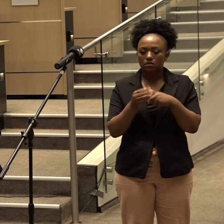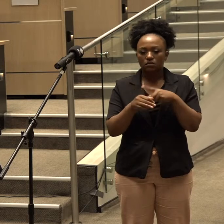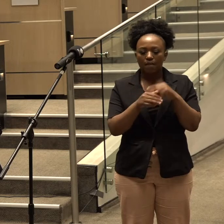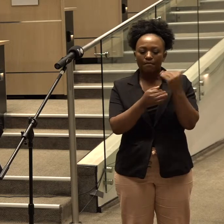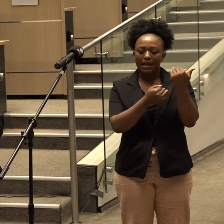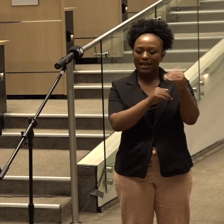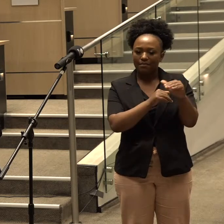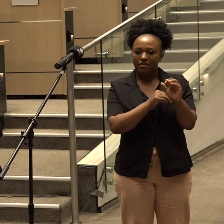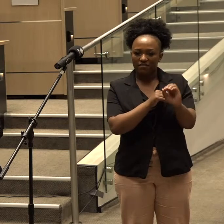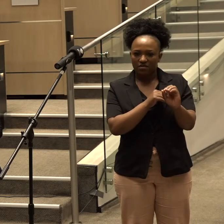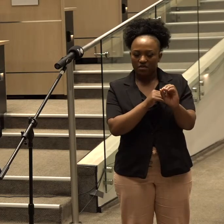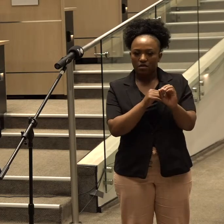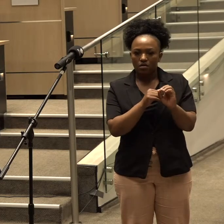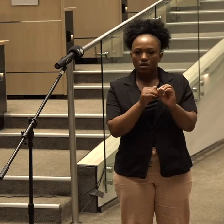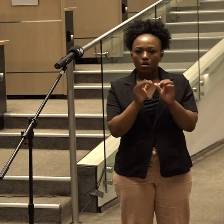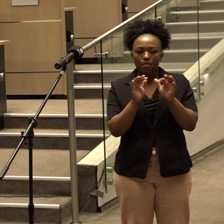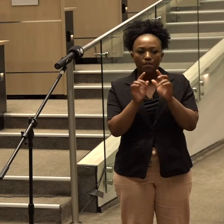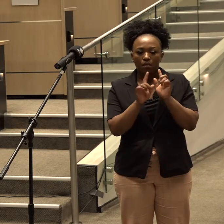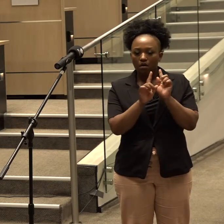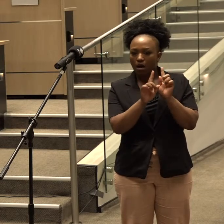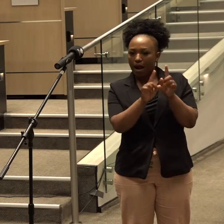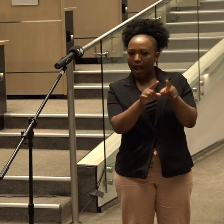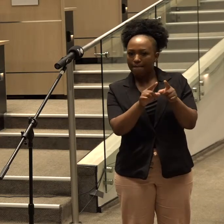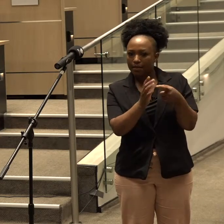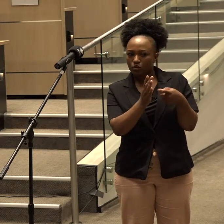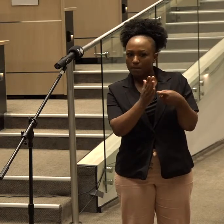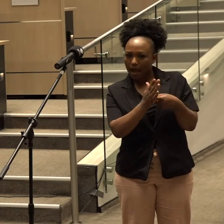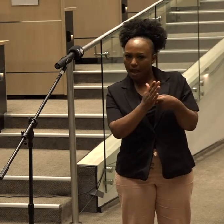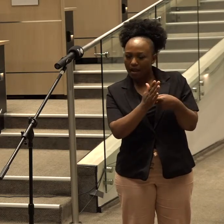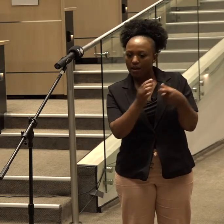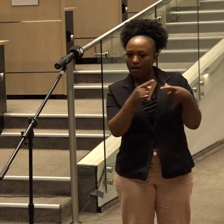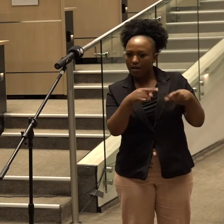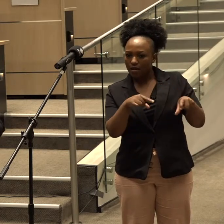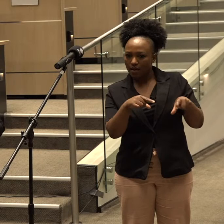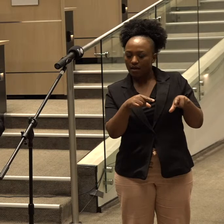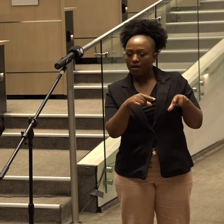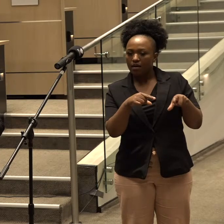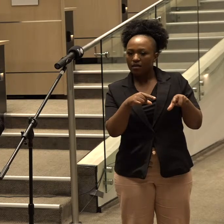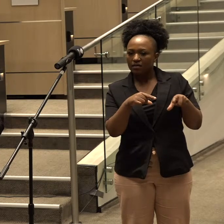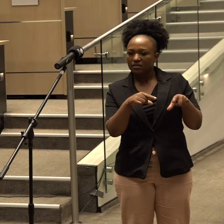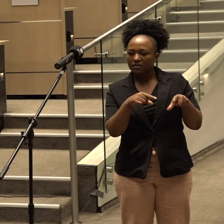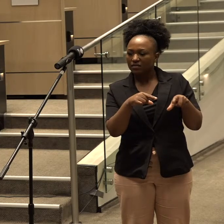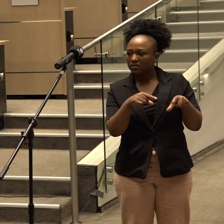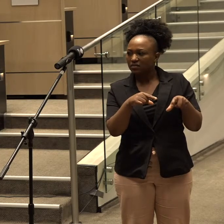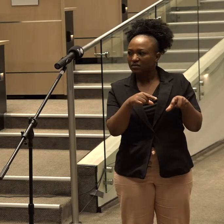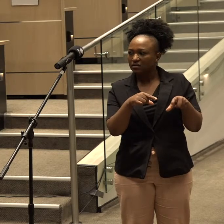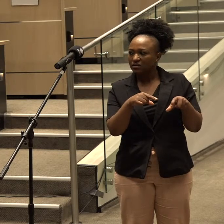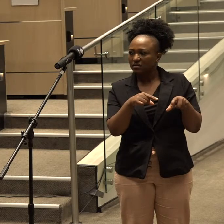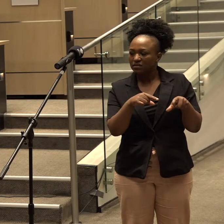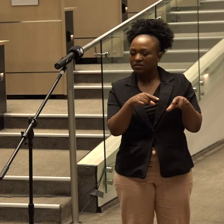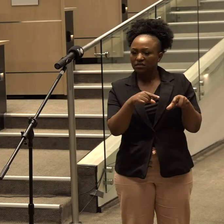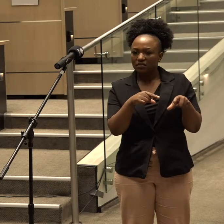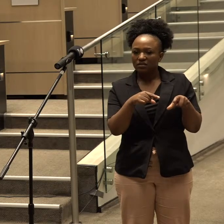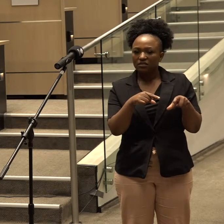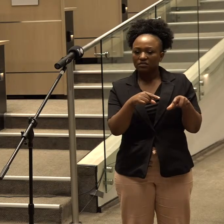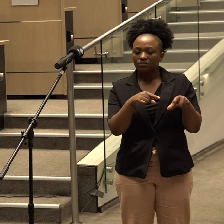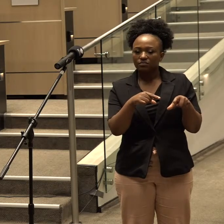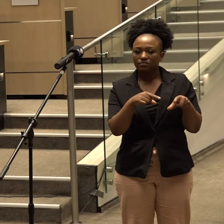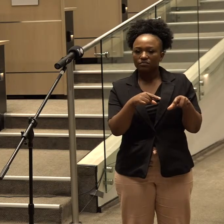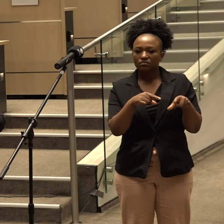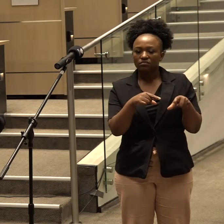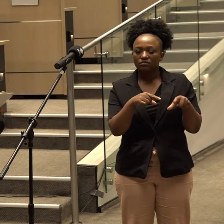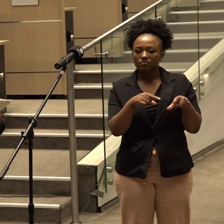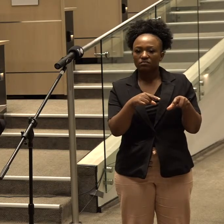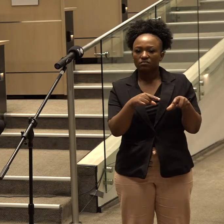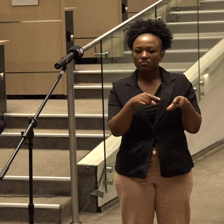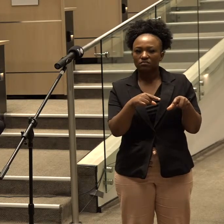happens that when people are coming there to buy tickets daily they lose they they lose their